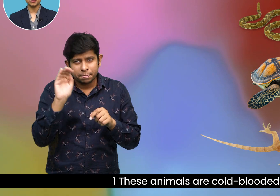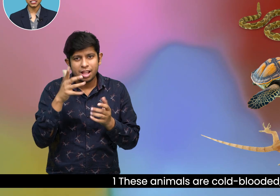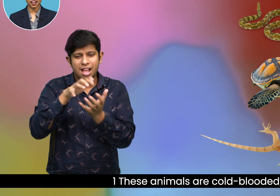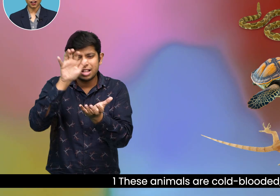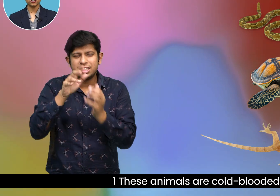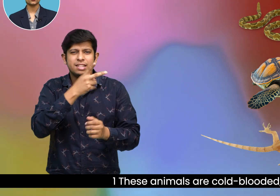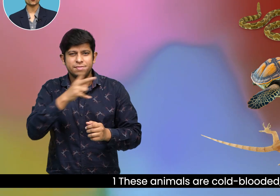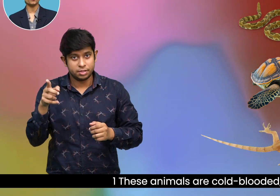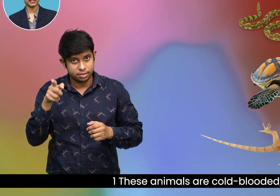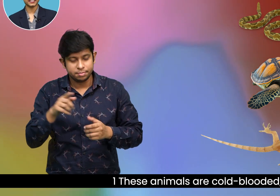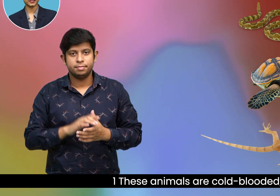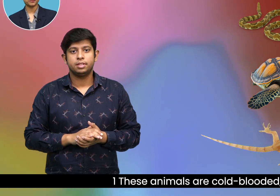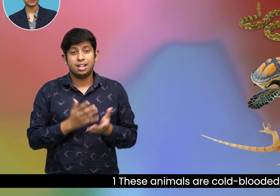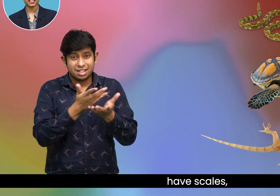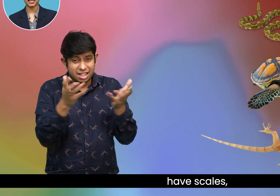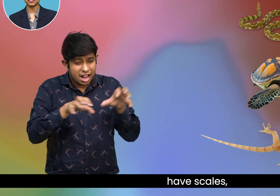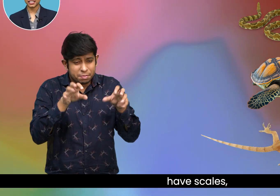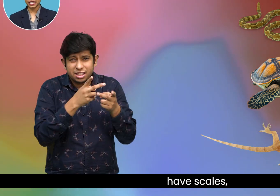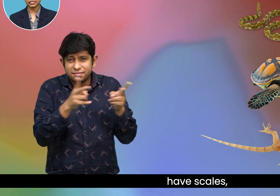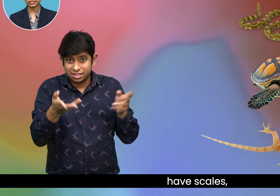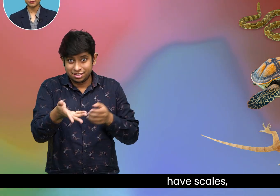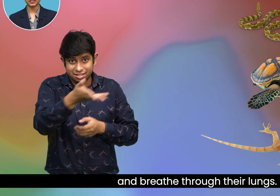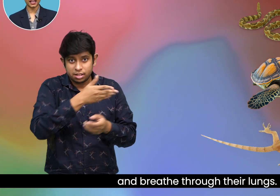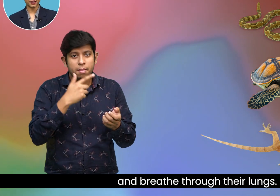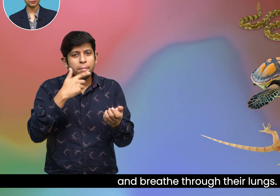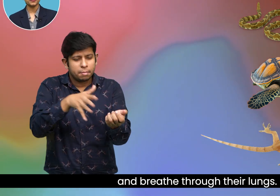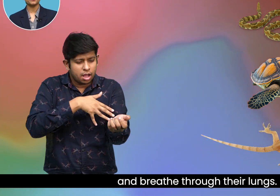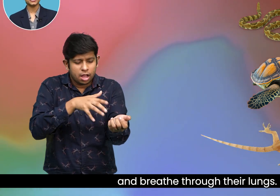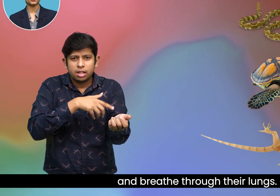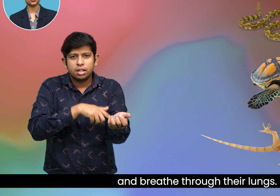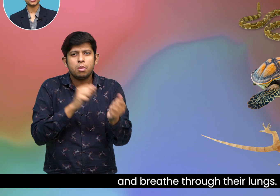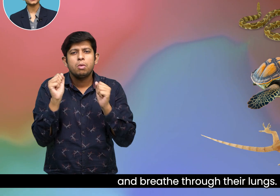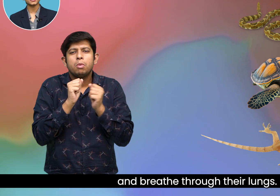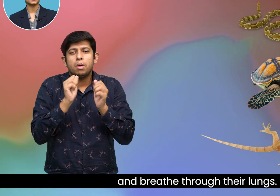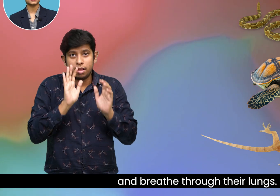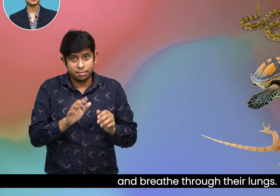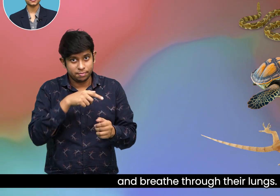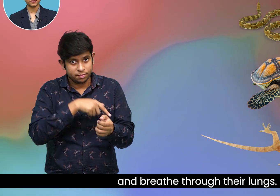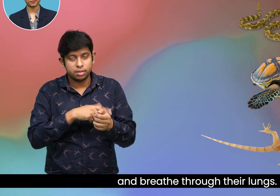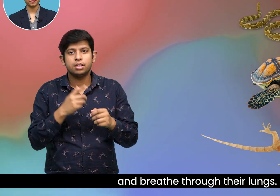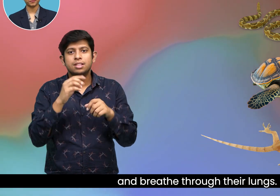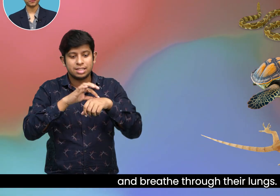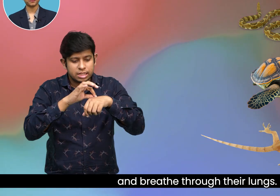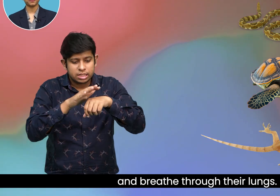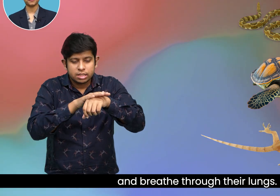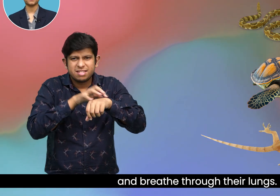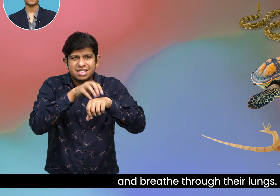These animals are cold-blooded, have scales, and breathe through their lungs.